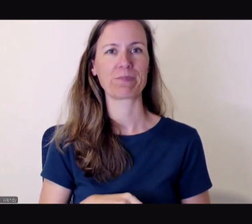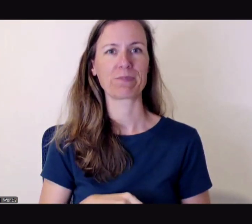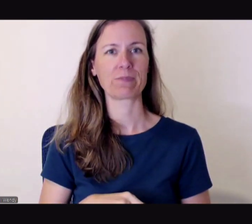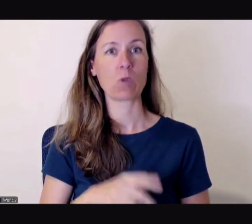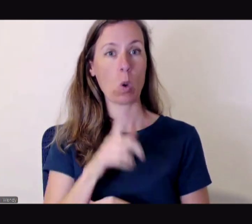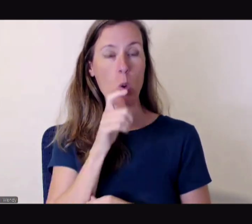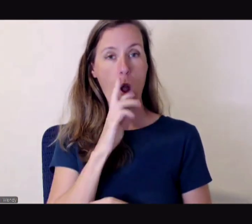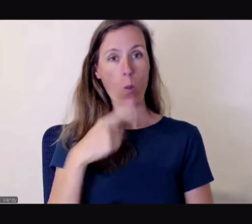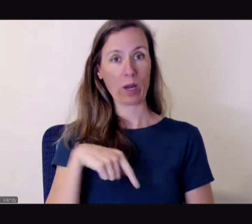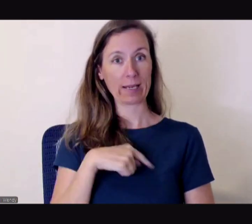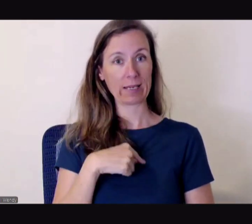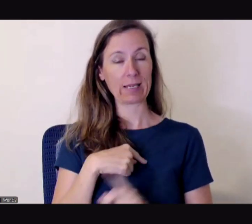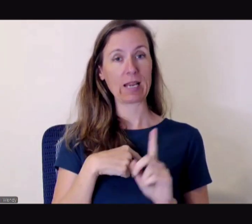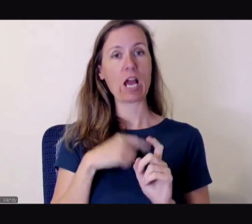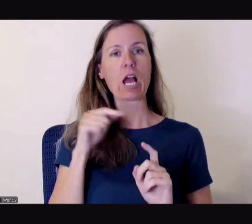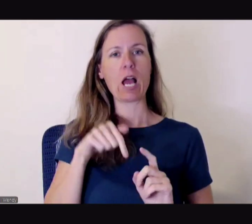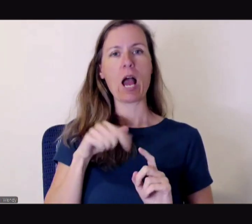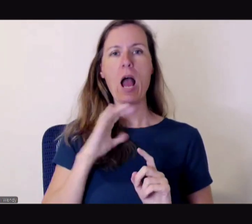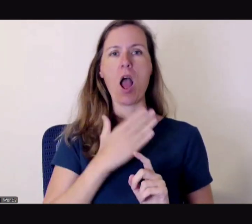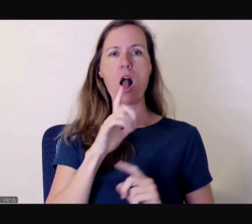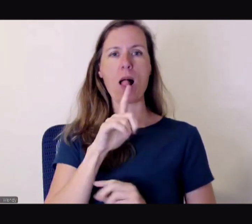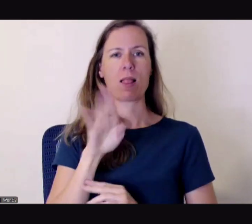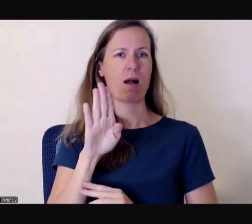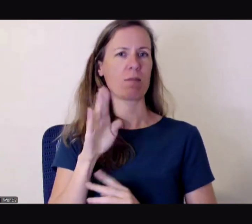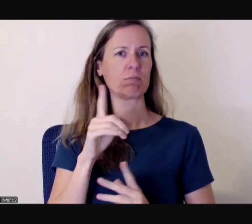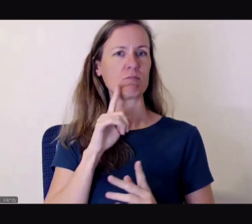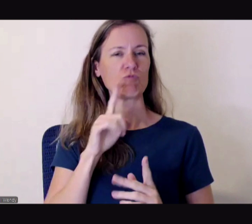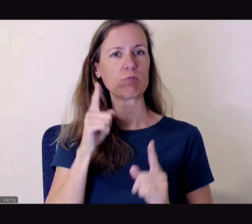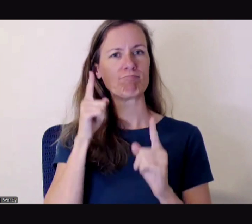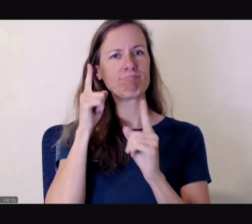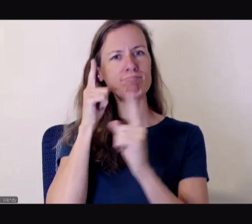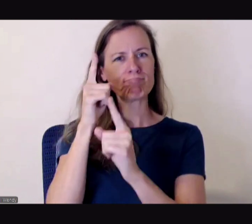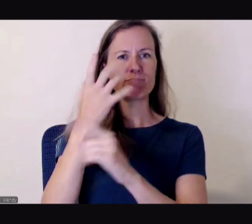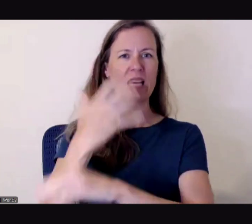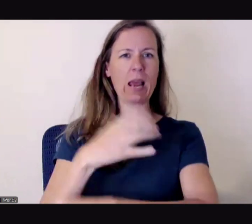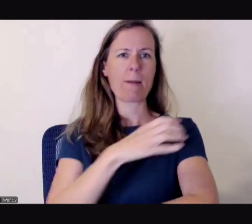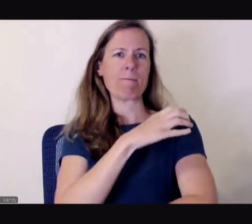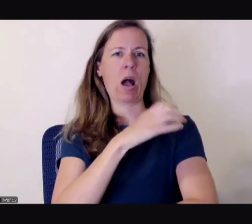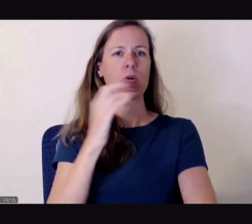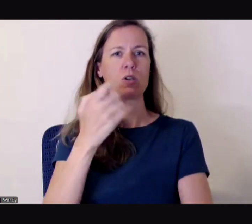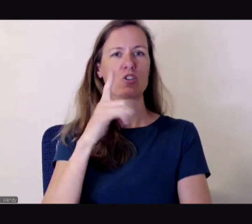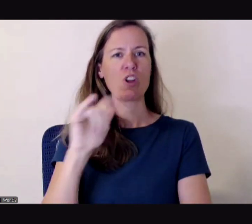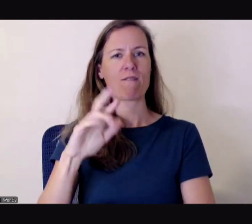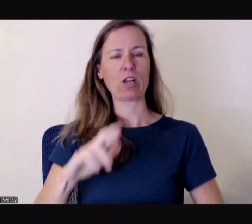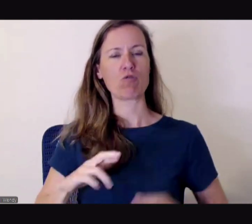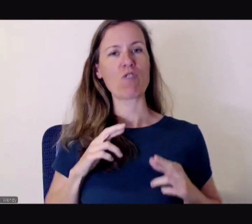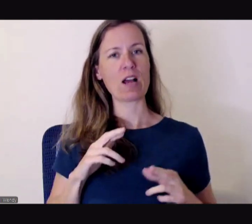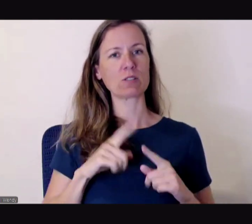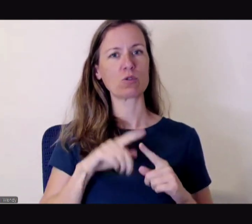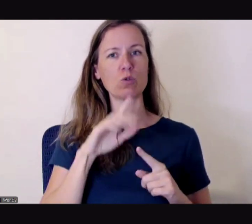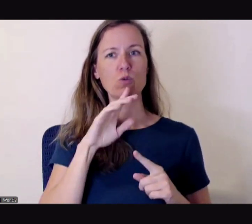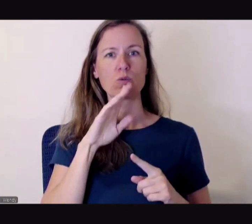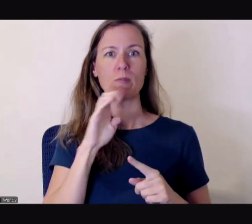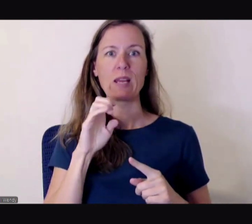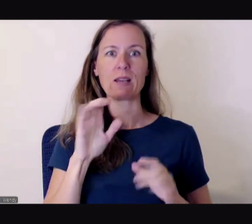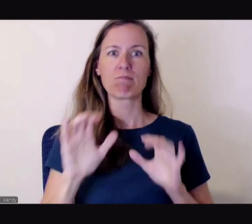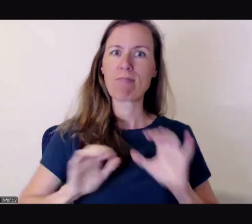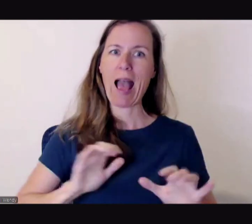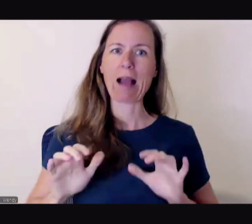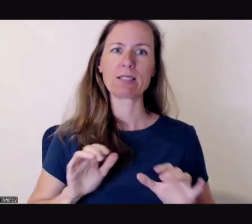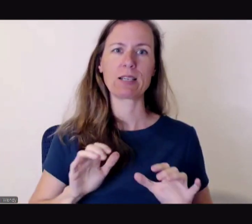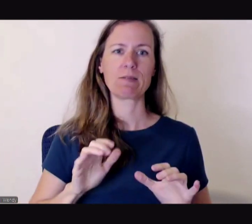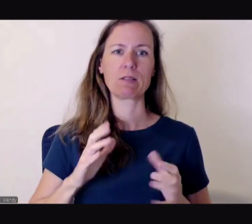Club strives to empower Cheverly residents to be active in creating peace and community